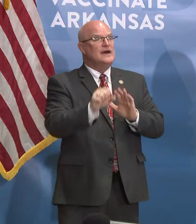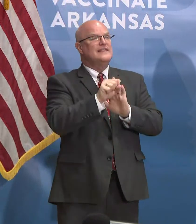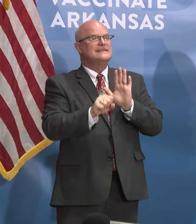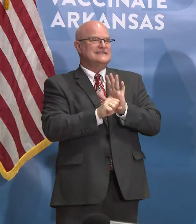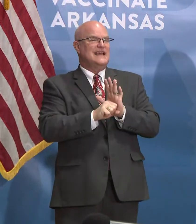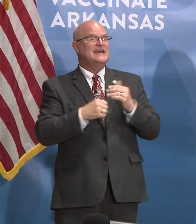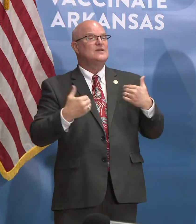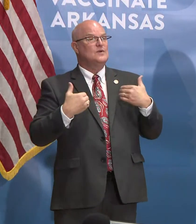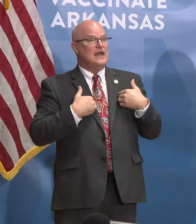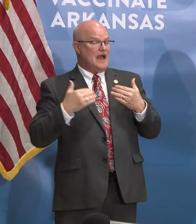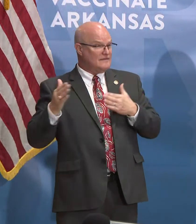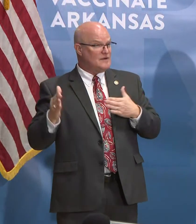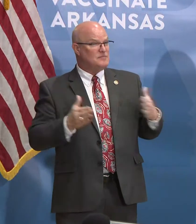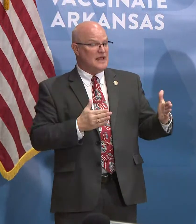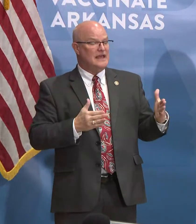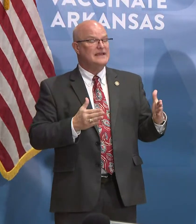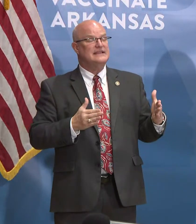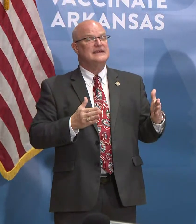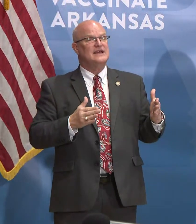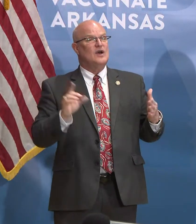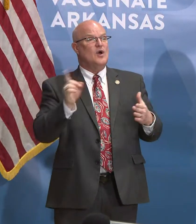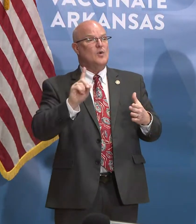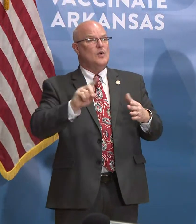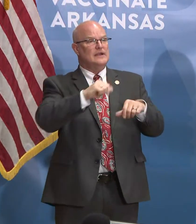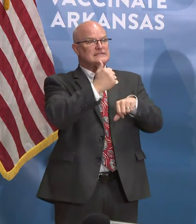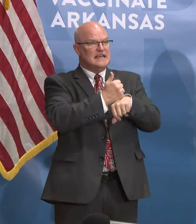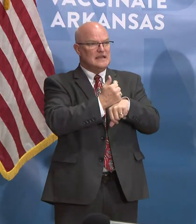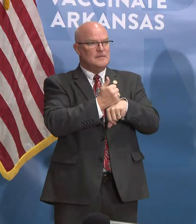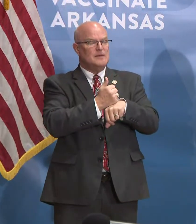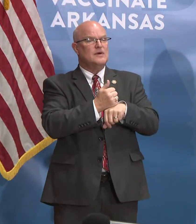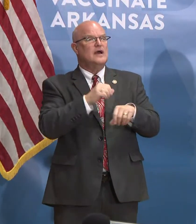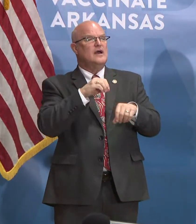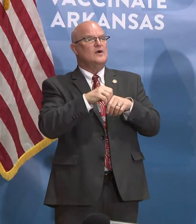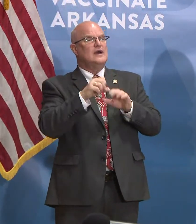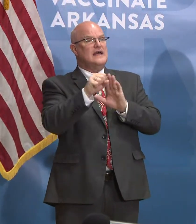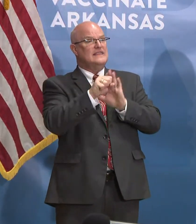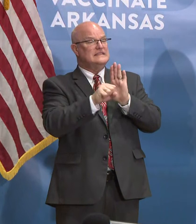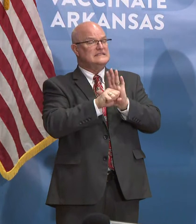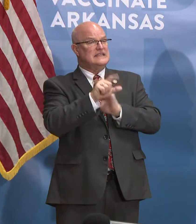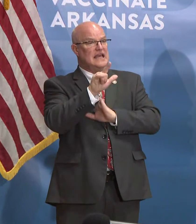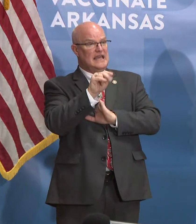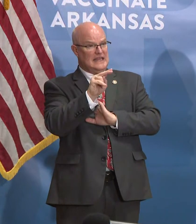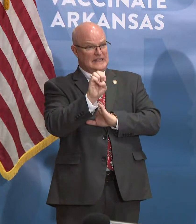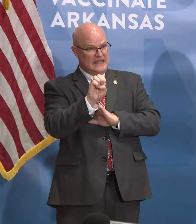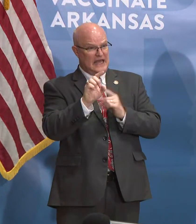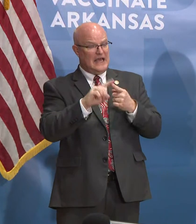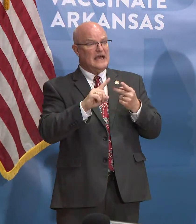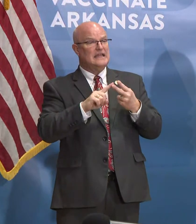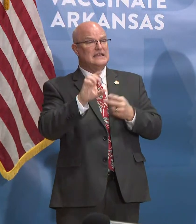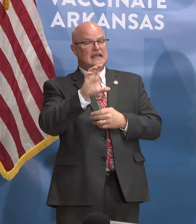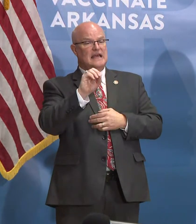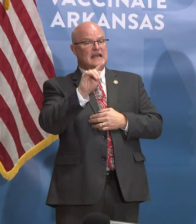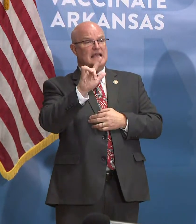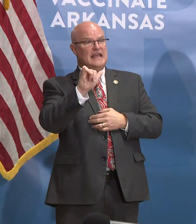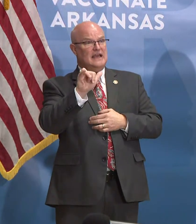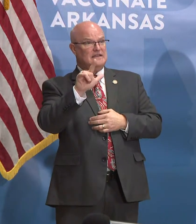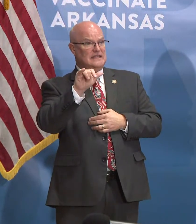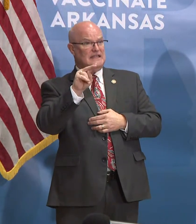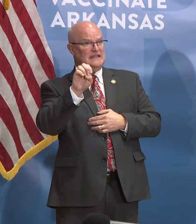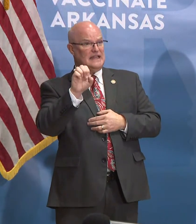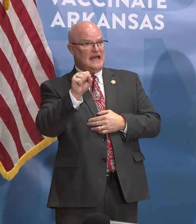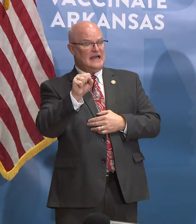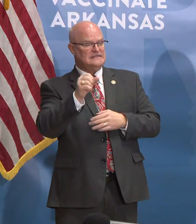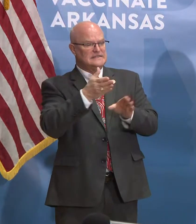have a plan, a strategic plan of where to put them. We're going to put them at the state line, at county lines,